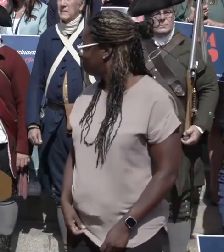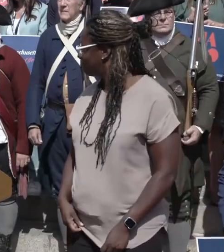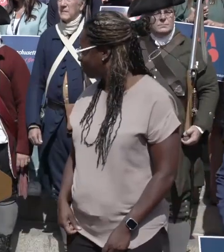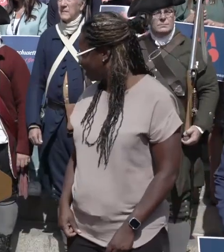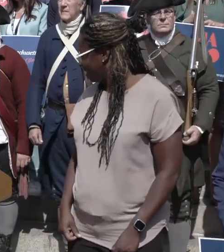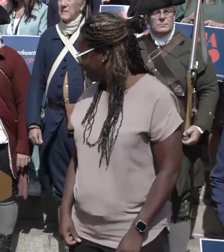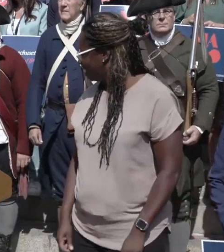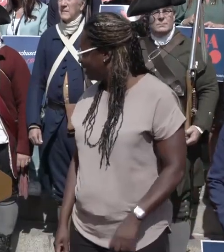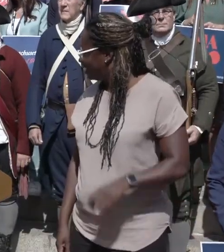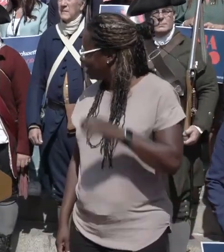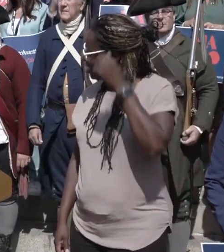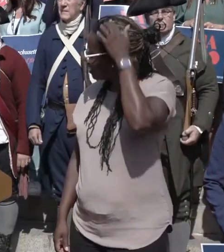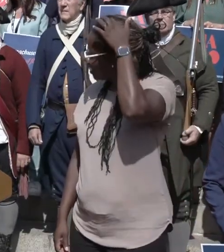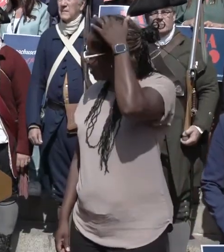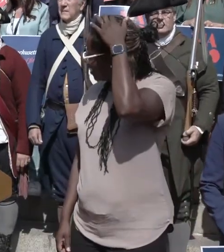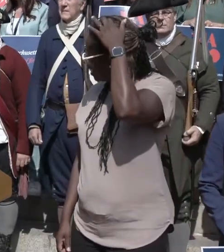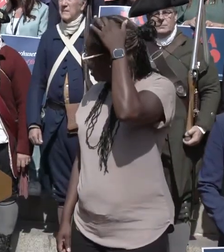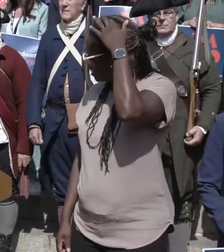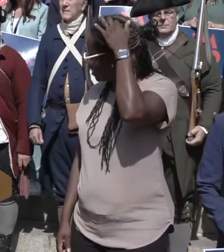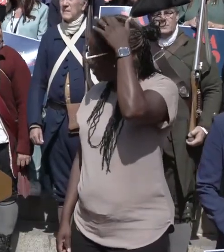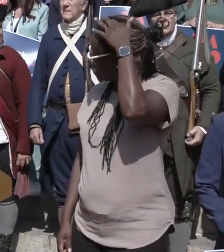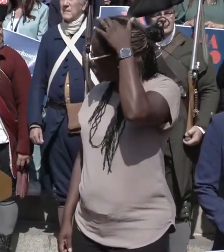know if I'm going too close to this guy.